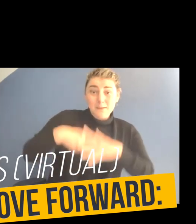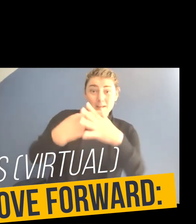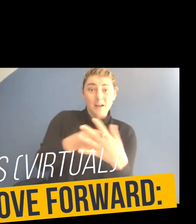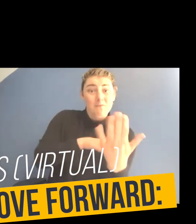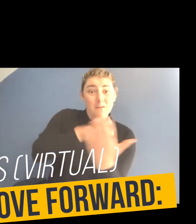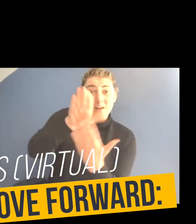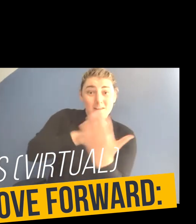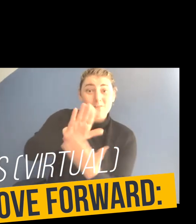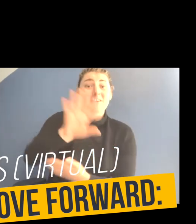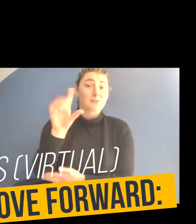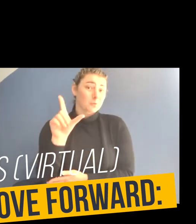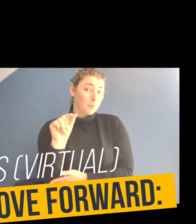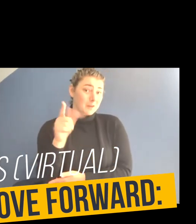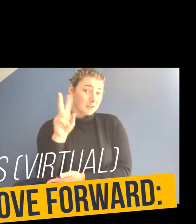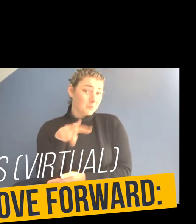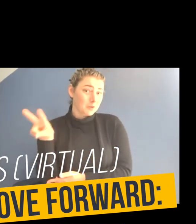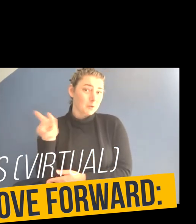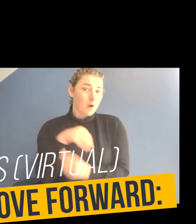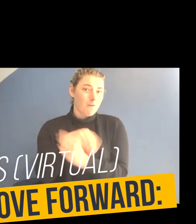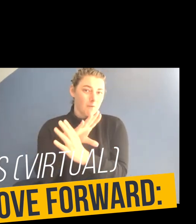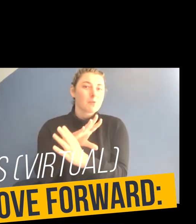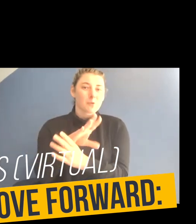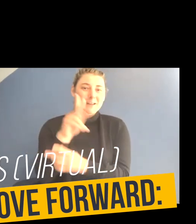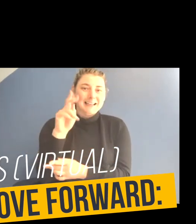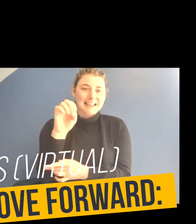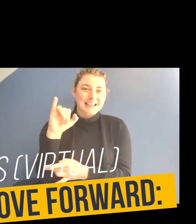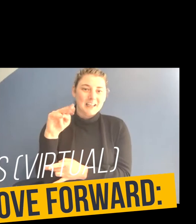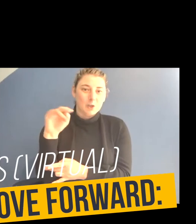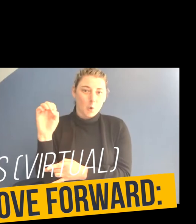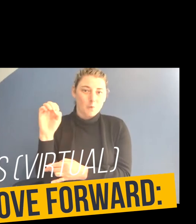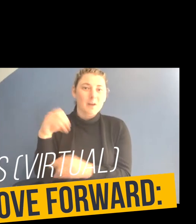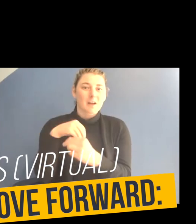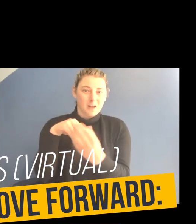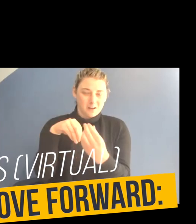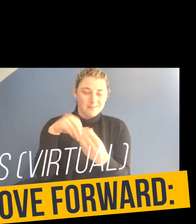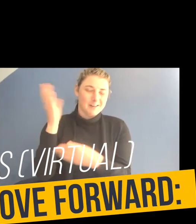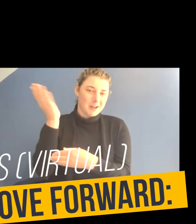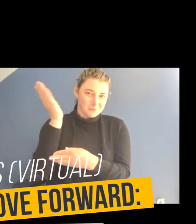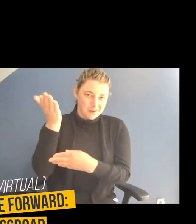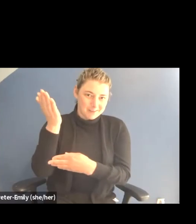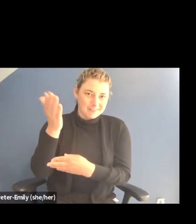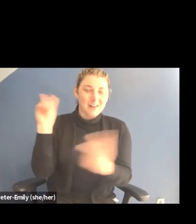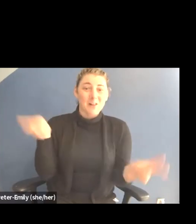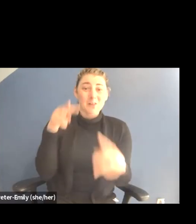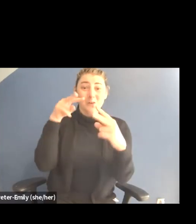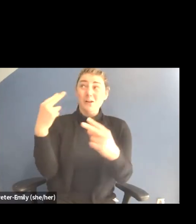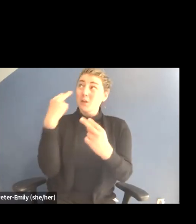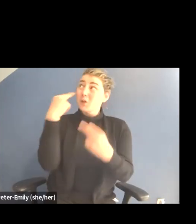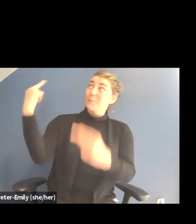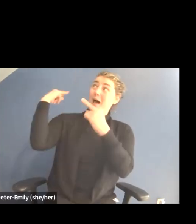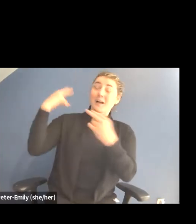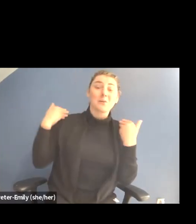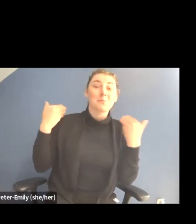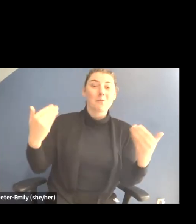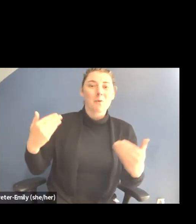FaceToFace 2022, our virtual keynote address, Looking Back to Move Forward, the Arts at a Crossroads. My name is